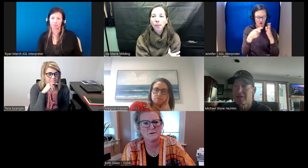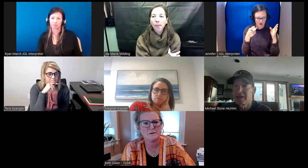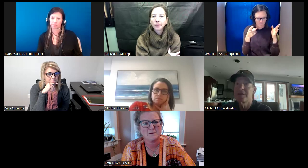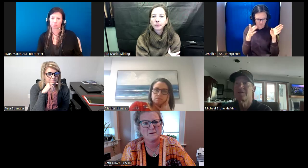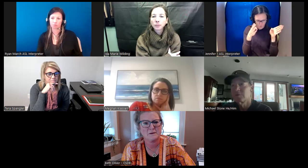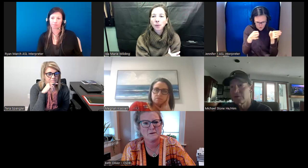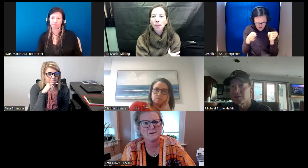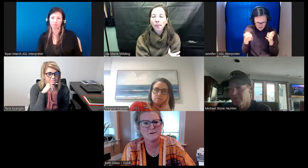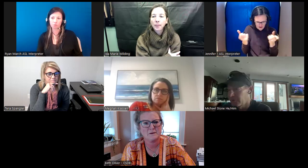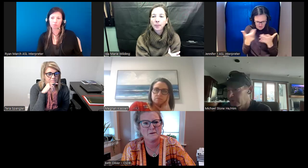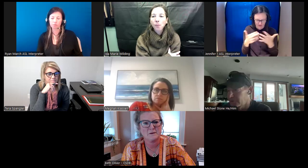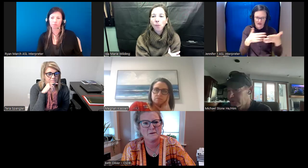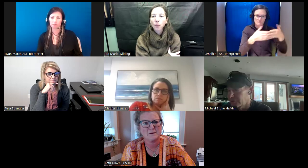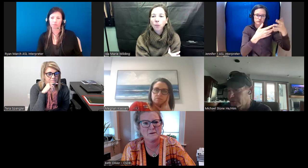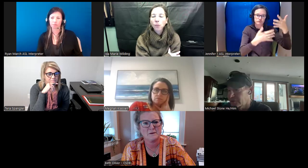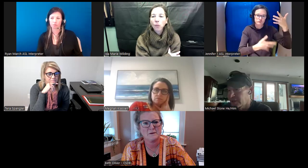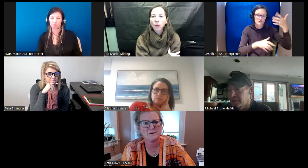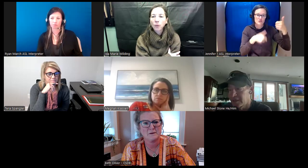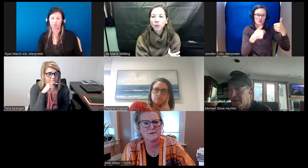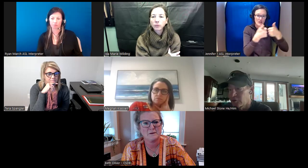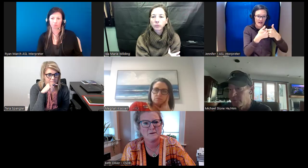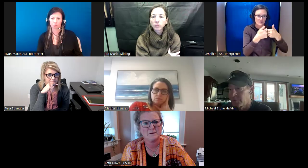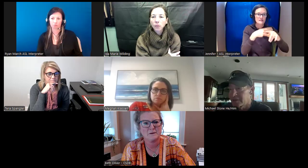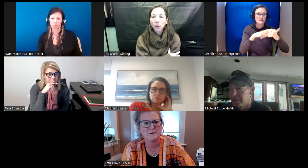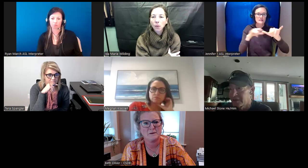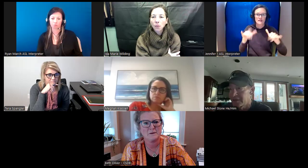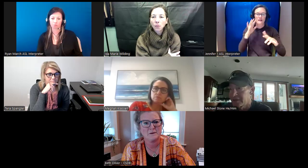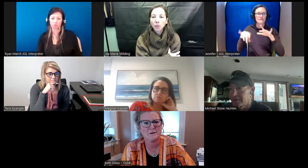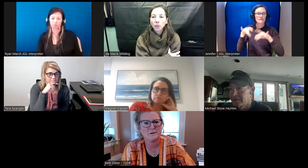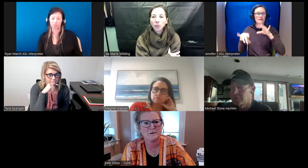challenges, and then we'll come up with those solutions. And I hope that